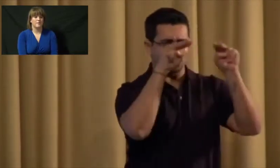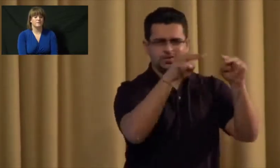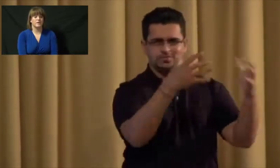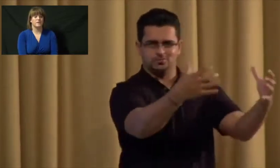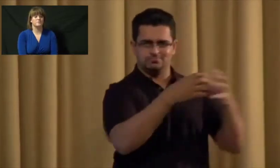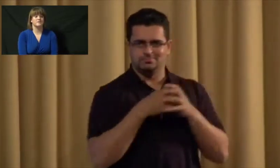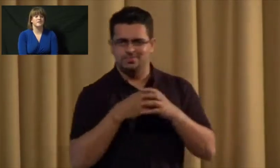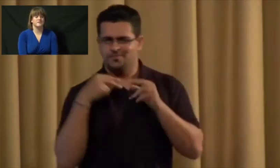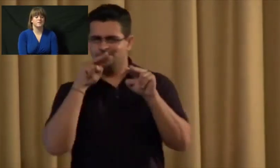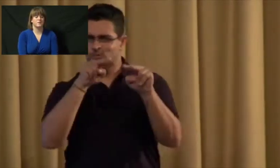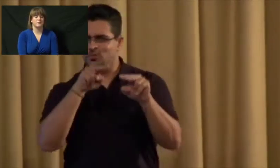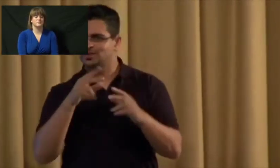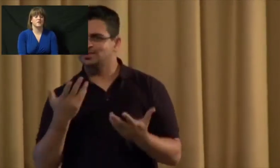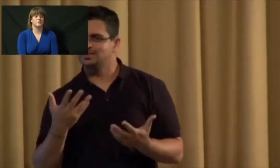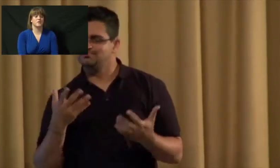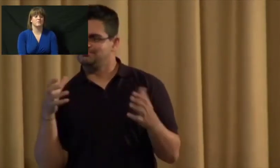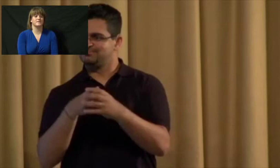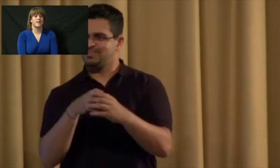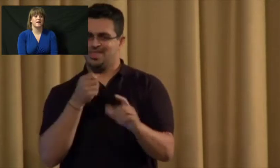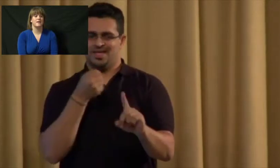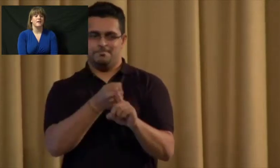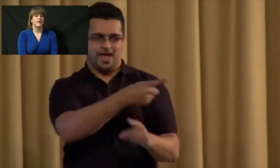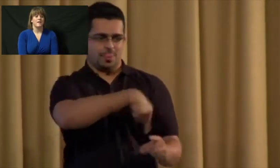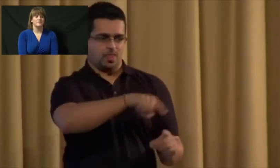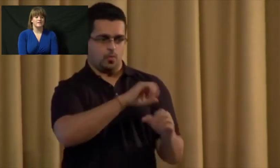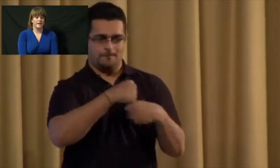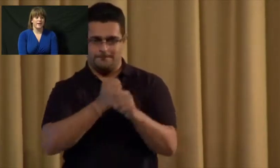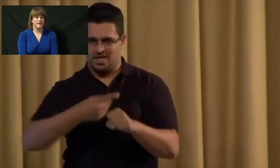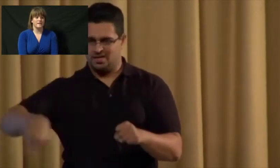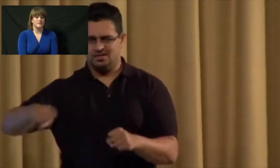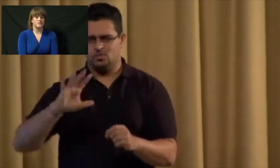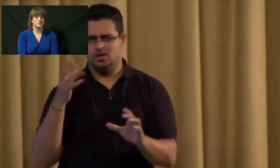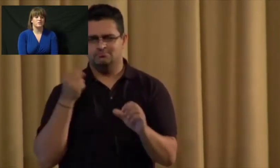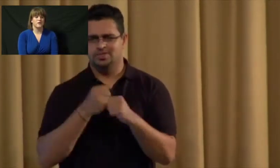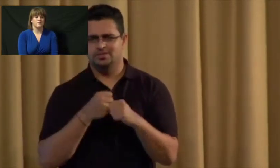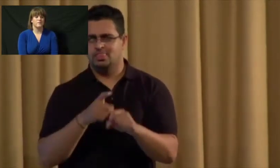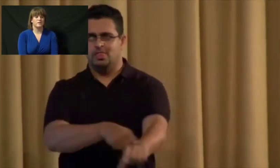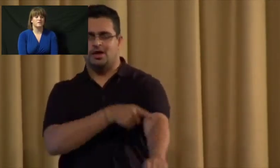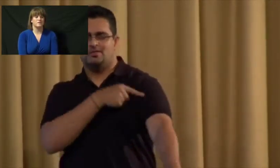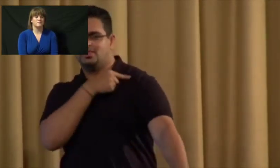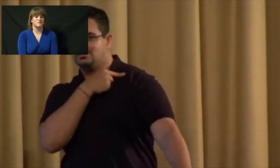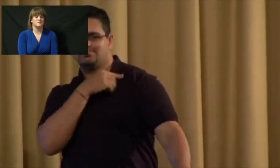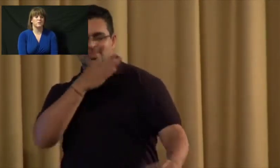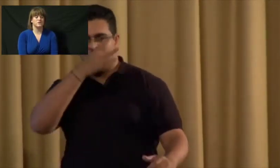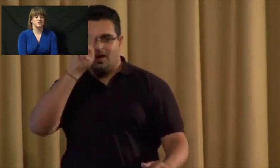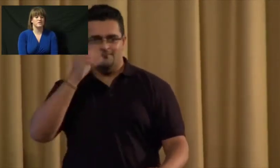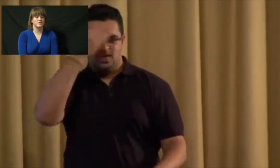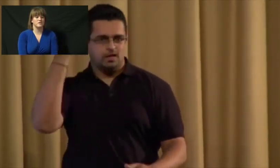So I started working with Ted Islay to set some exposure to